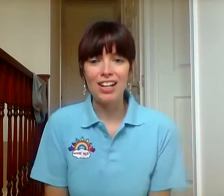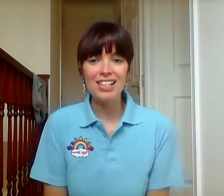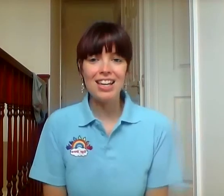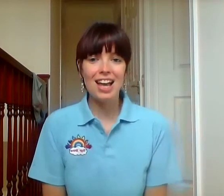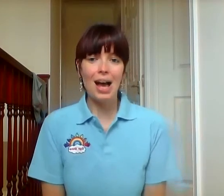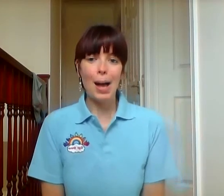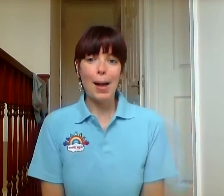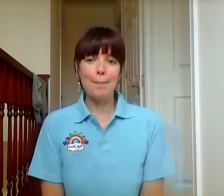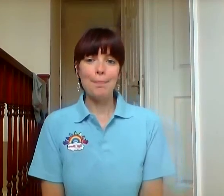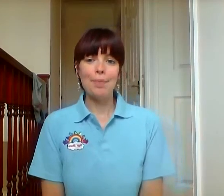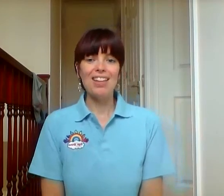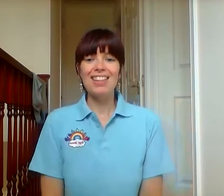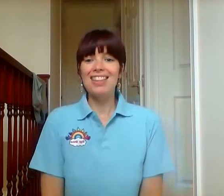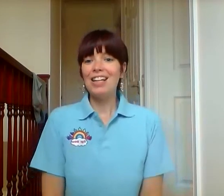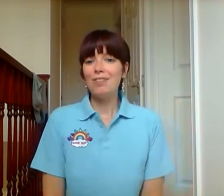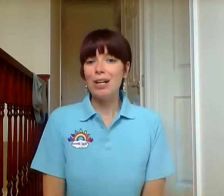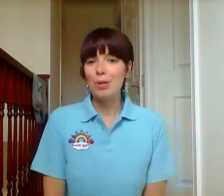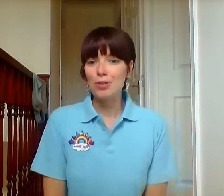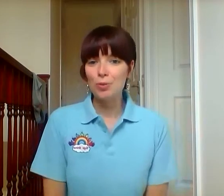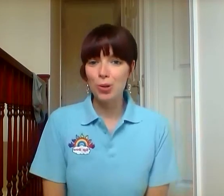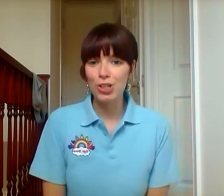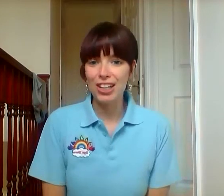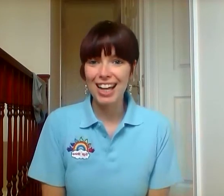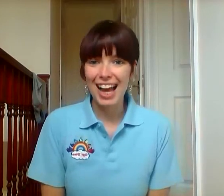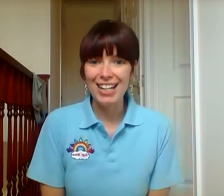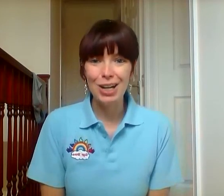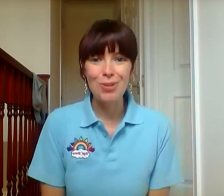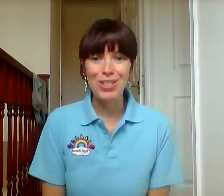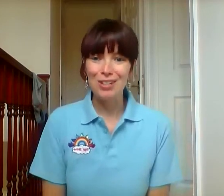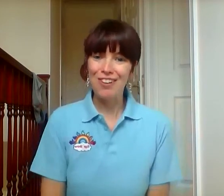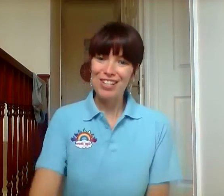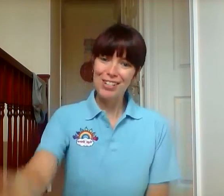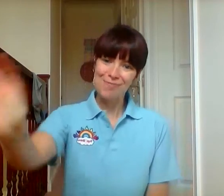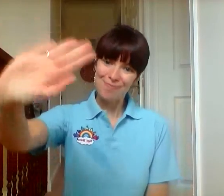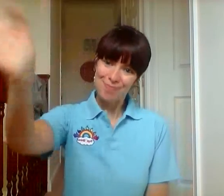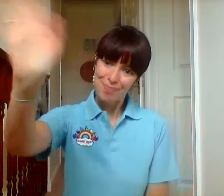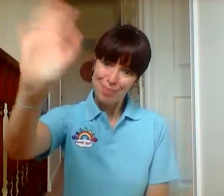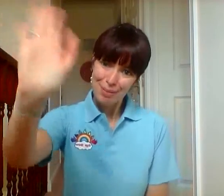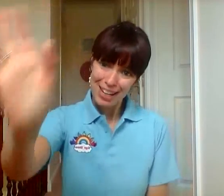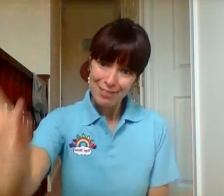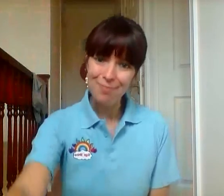signs. Thank you very much for watching, and I will see you very soon. Bye bye.